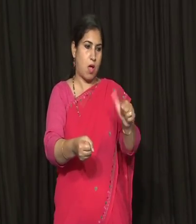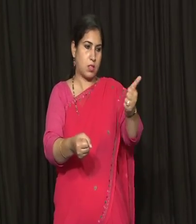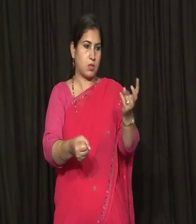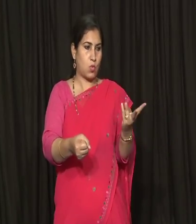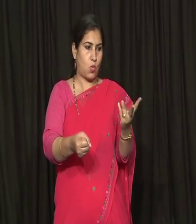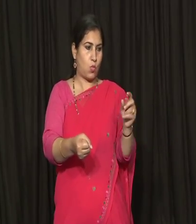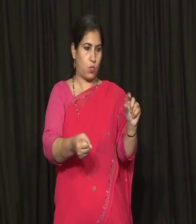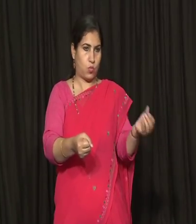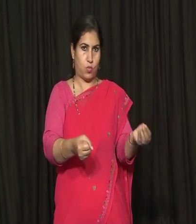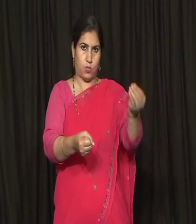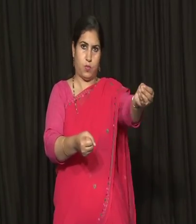Lorraine